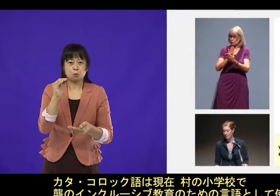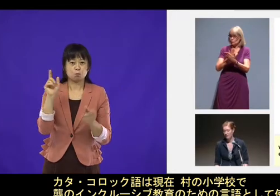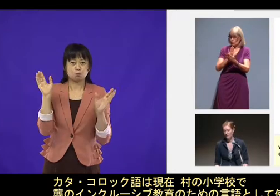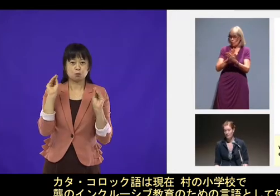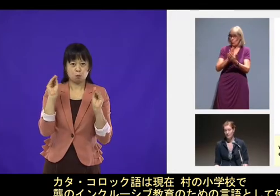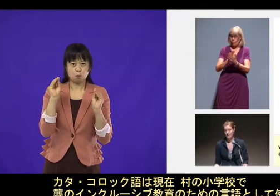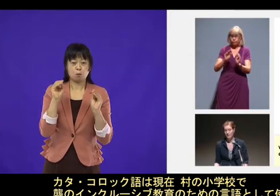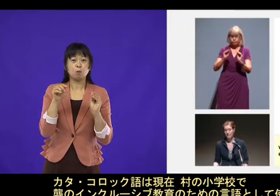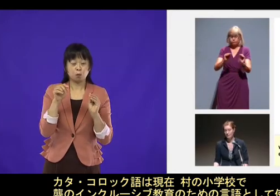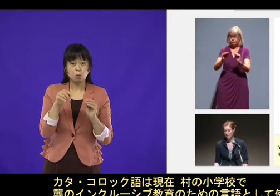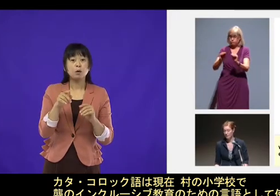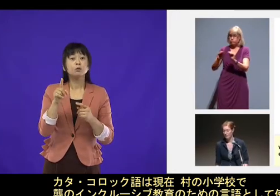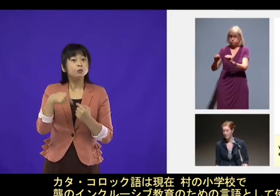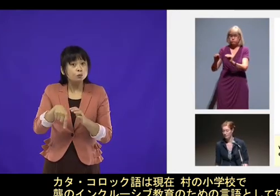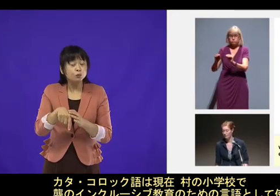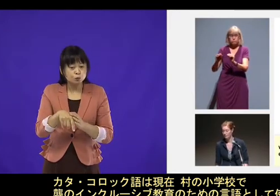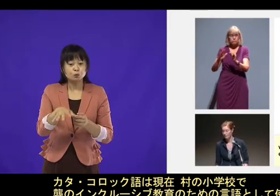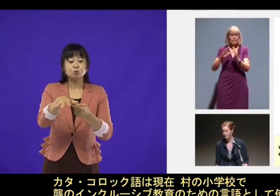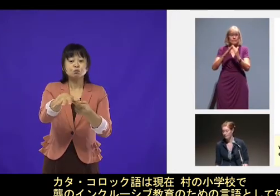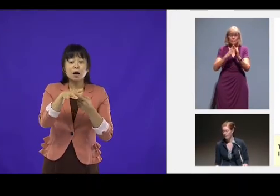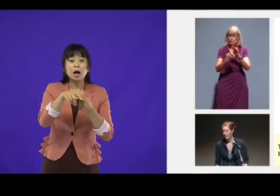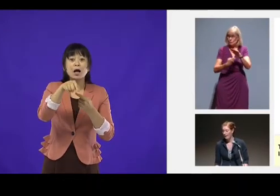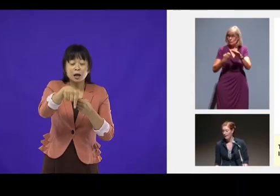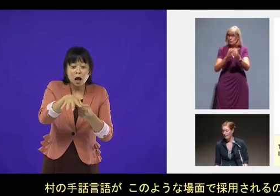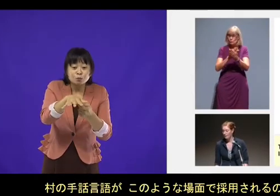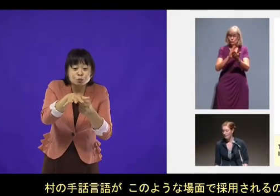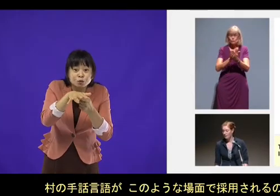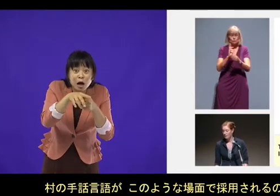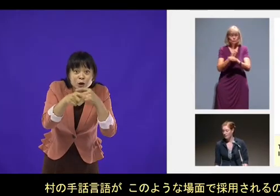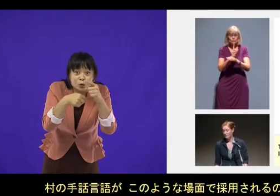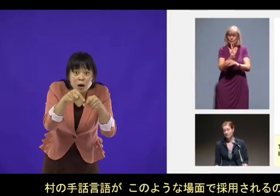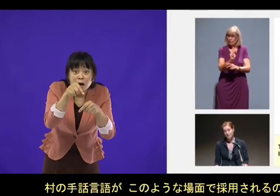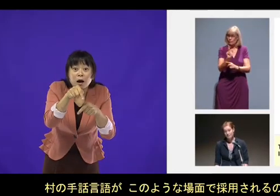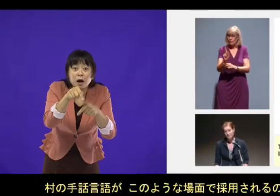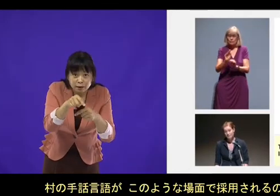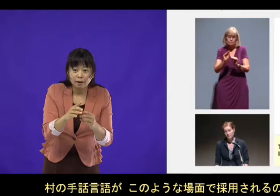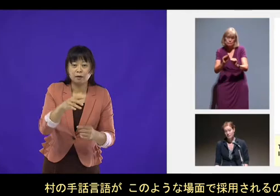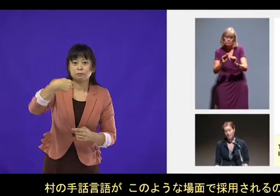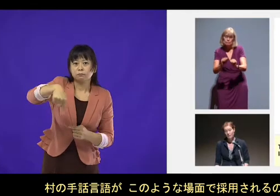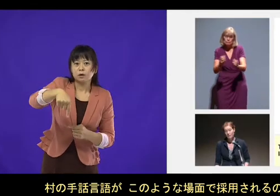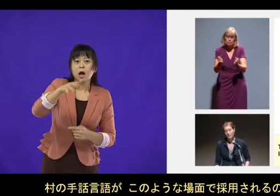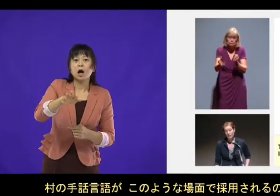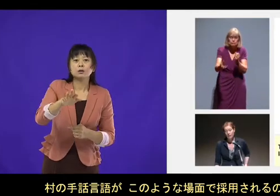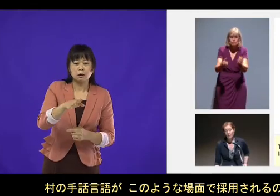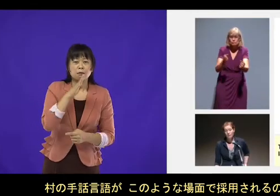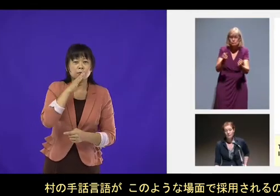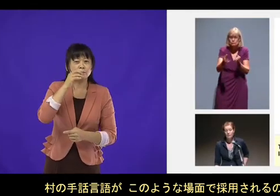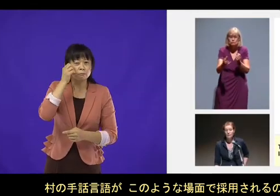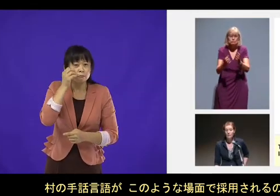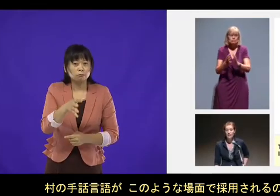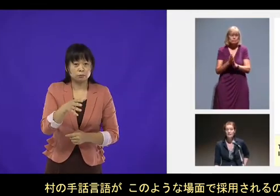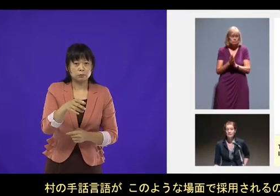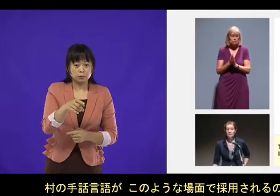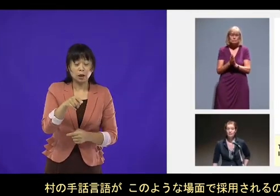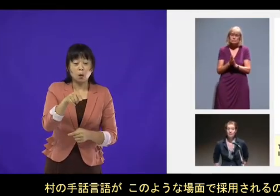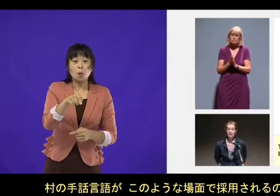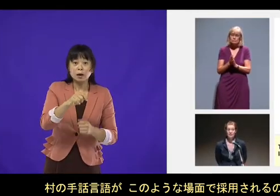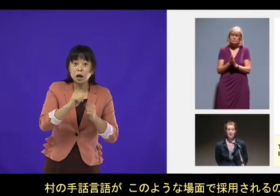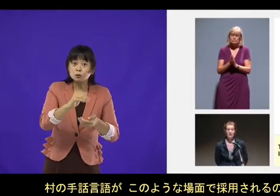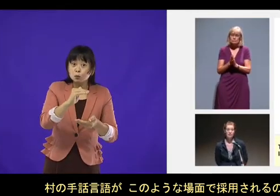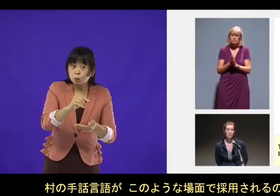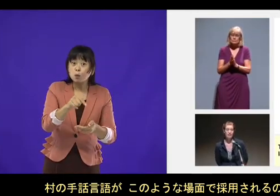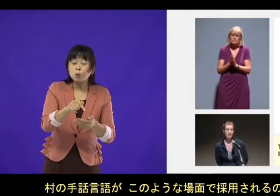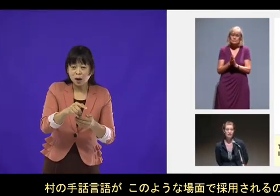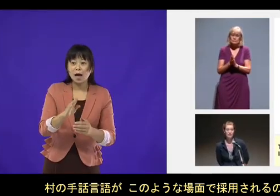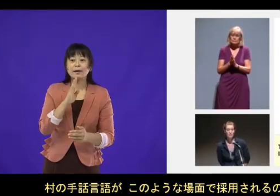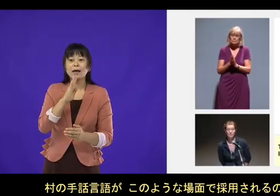unit within the village elementary school, and also that this is one of the very few cases of a village